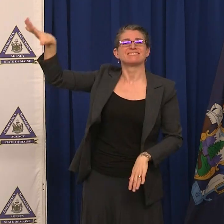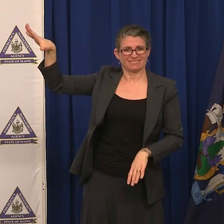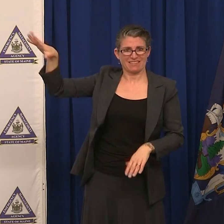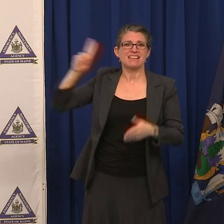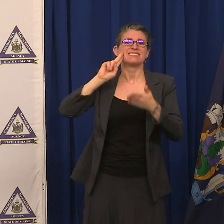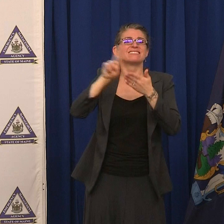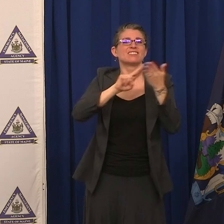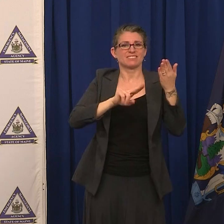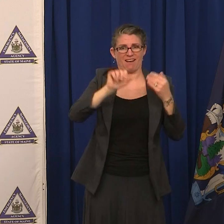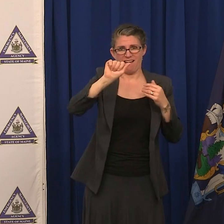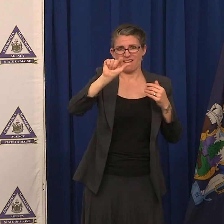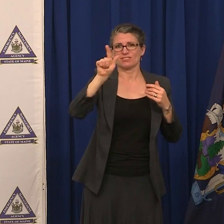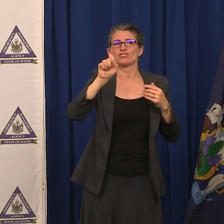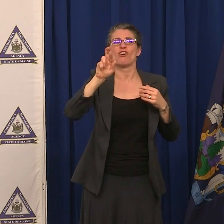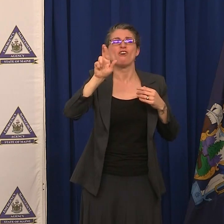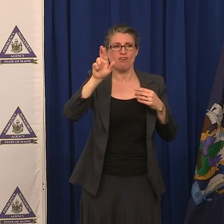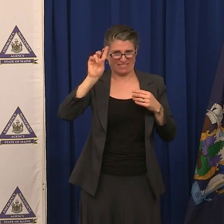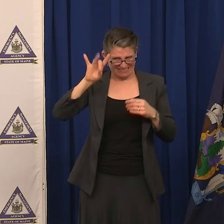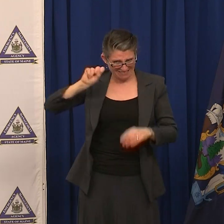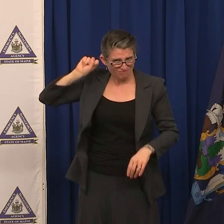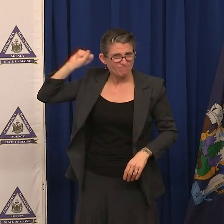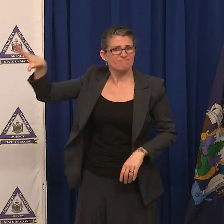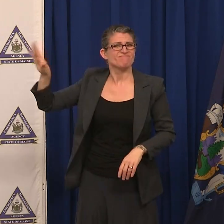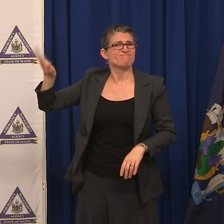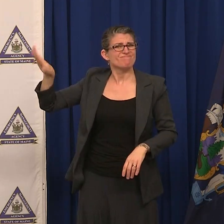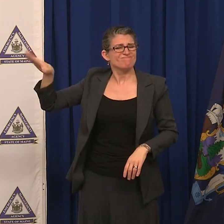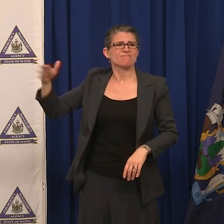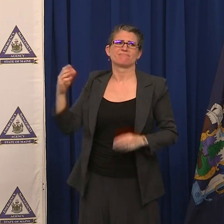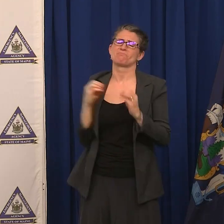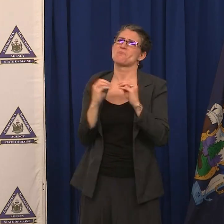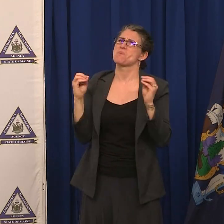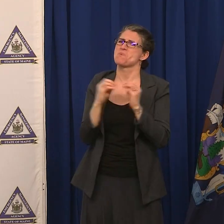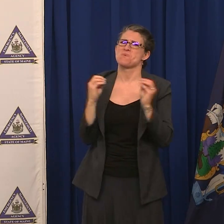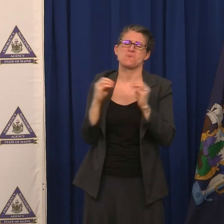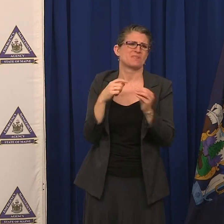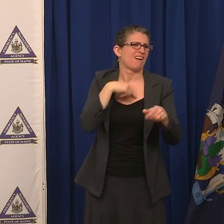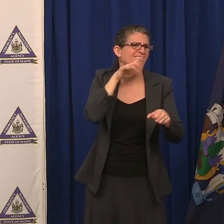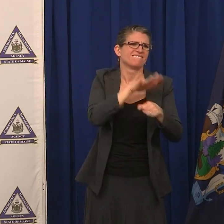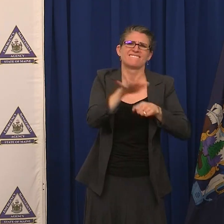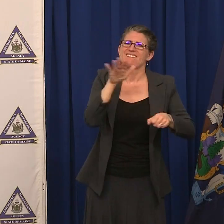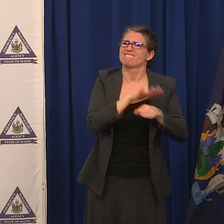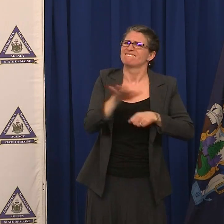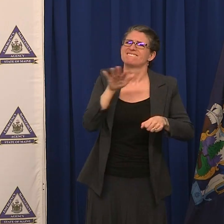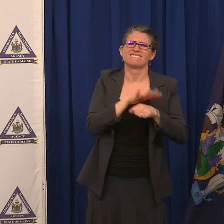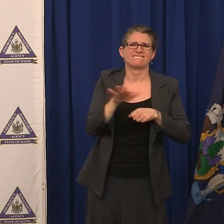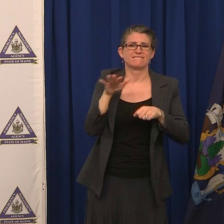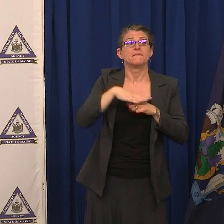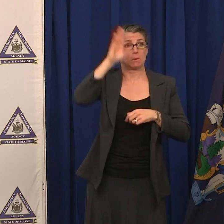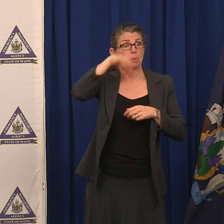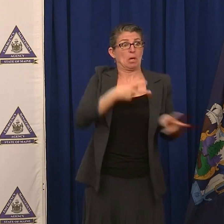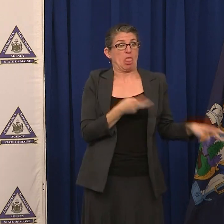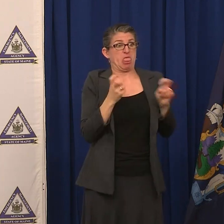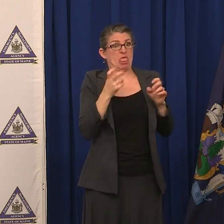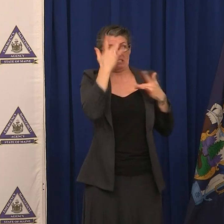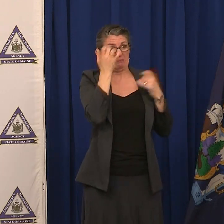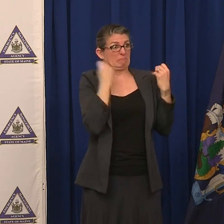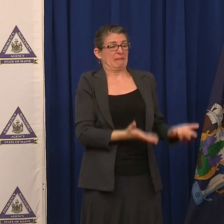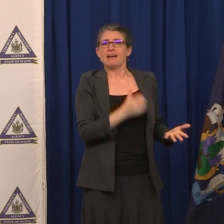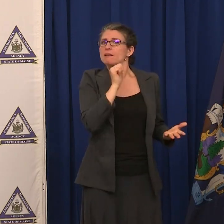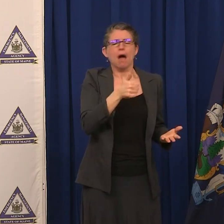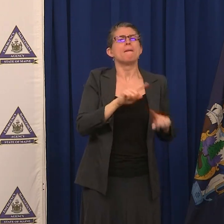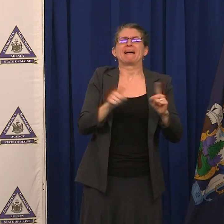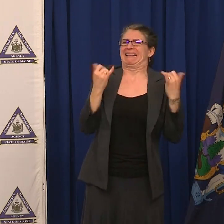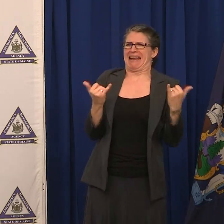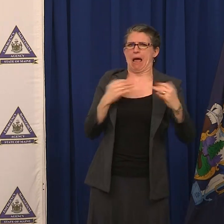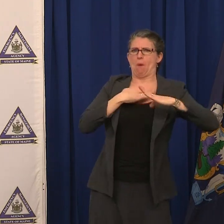national stockpile. But Maine has not received what it has asked for, and relative to other states, we have not